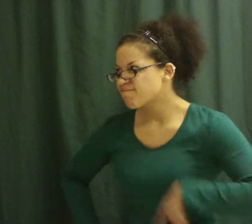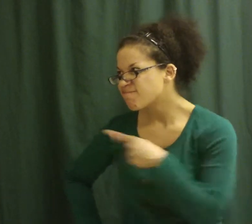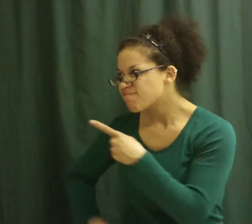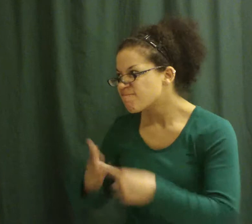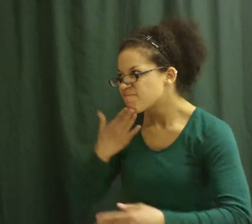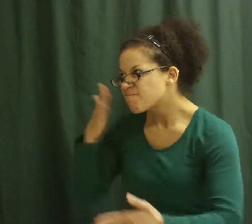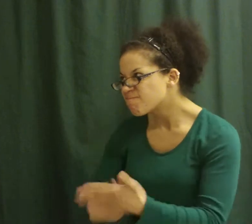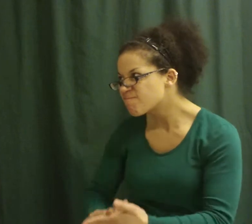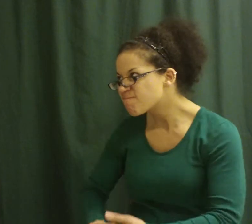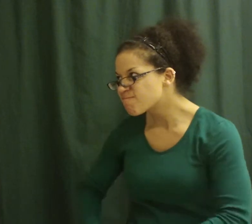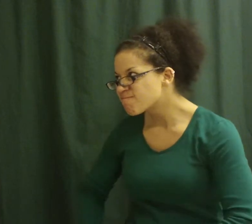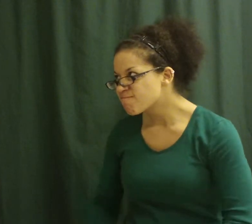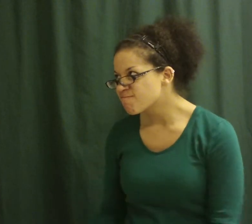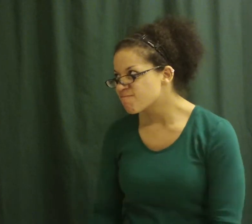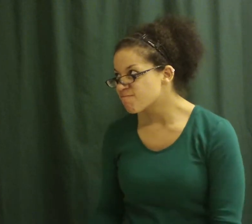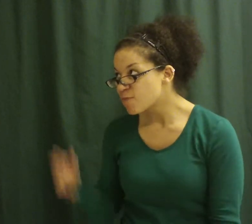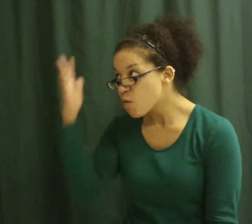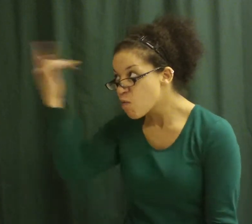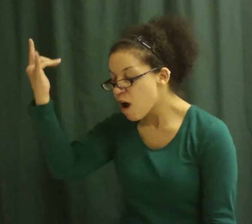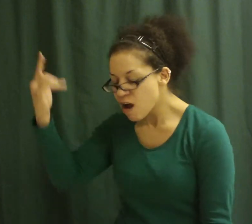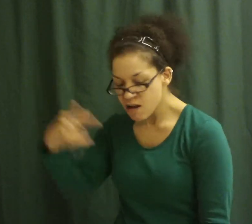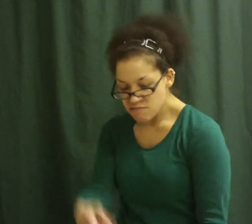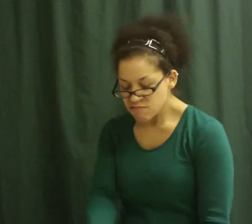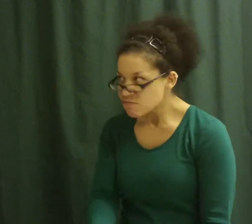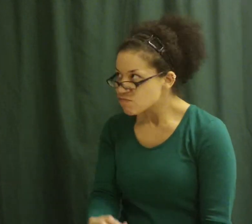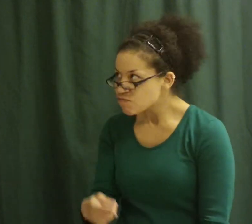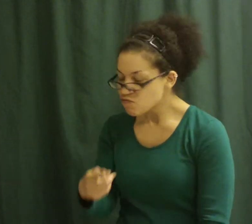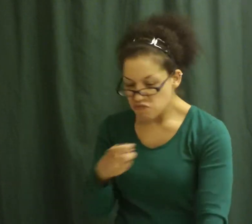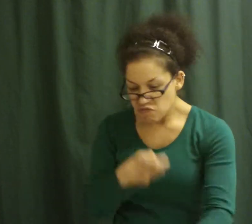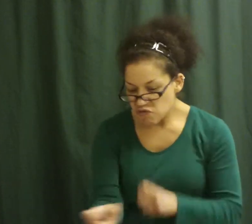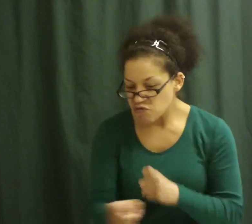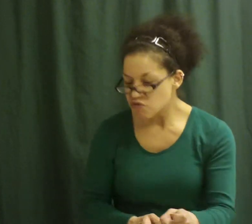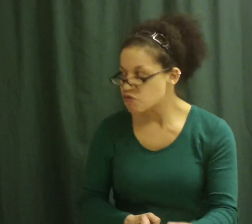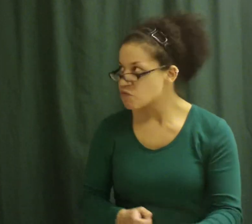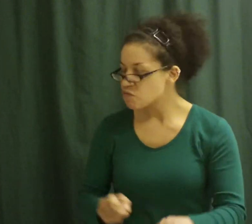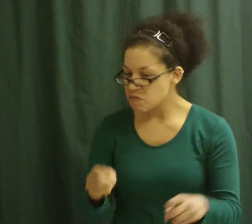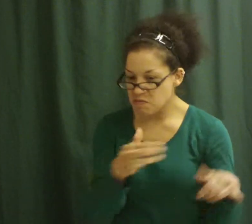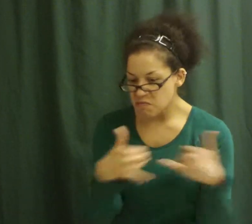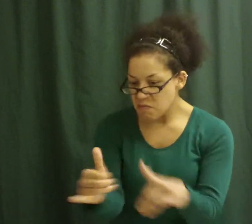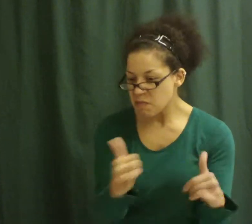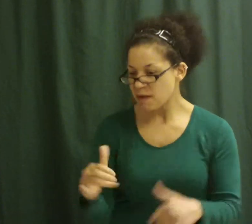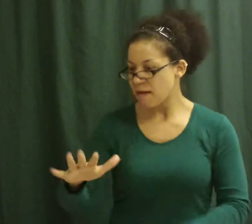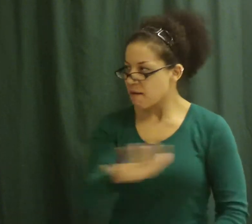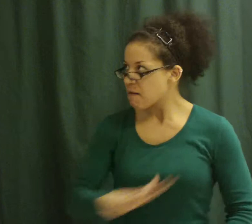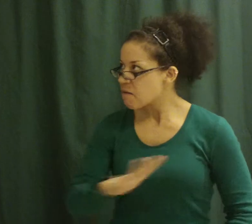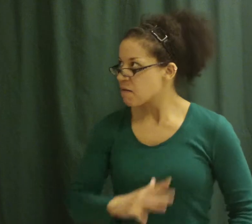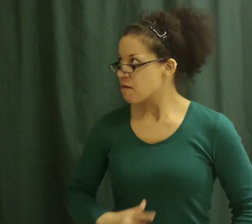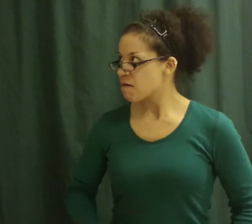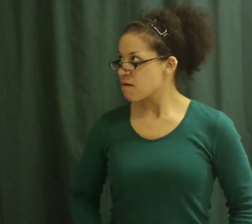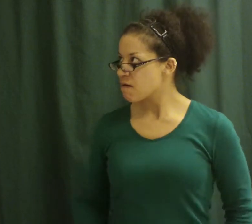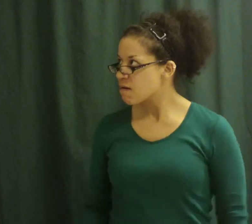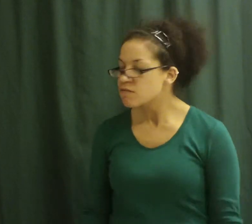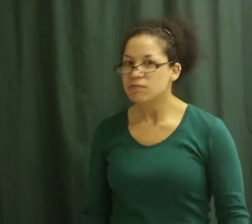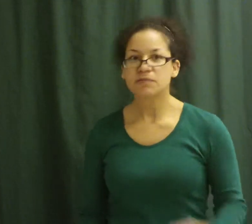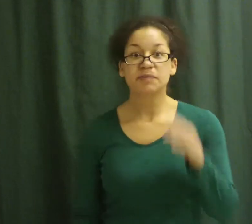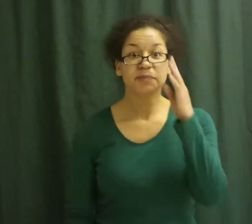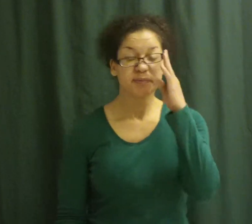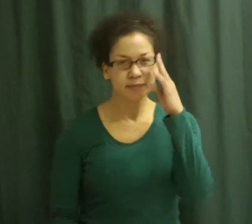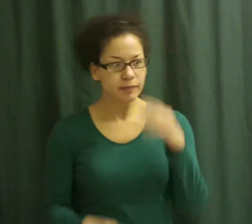bad to roll into the rectangle's very own playground. They called the circles